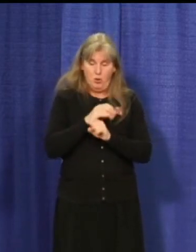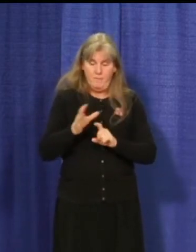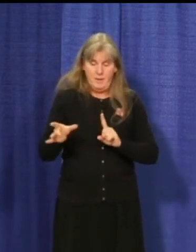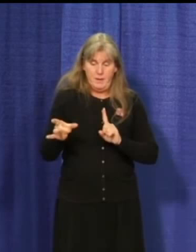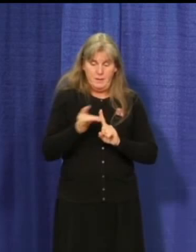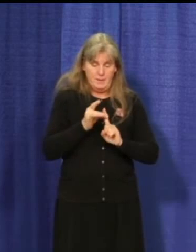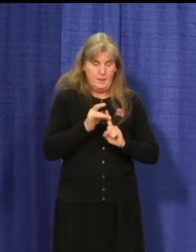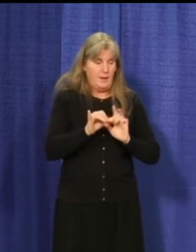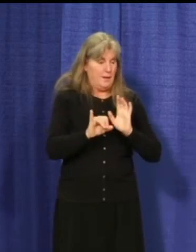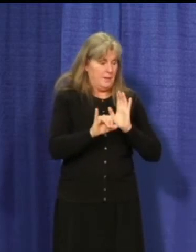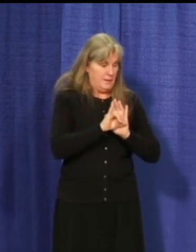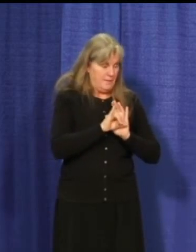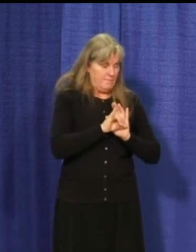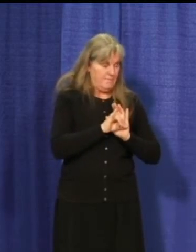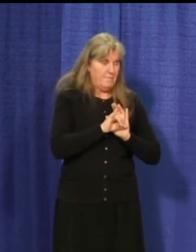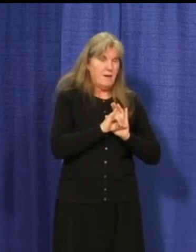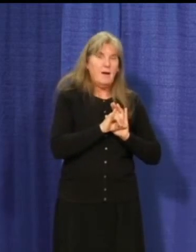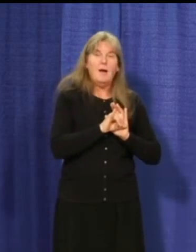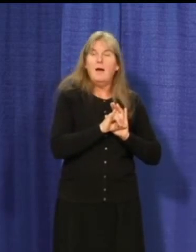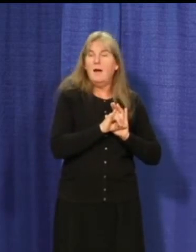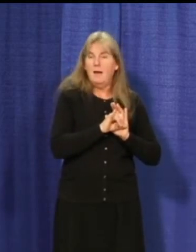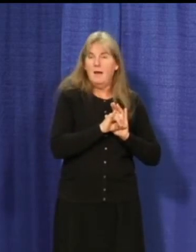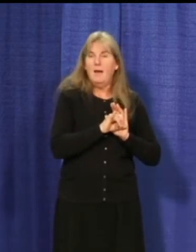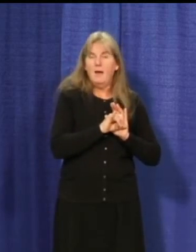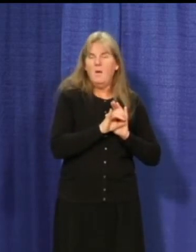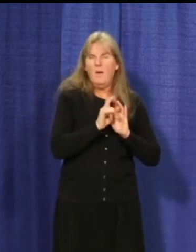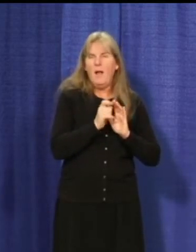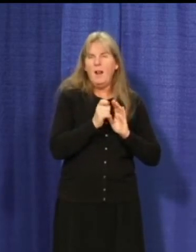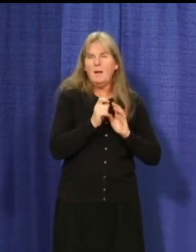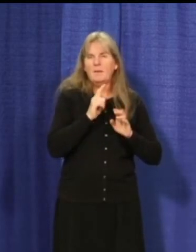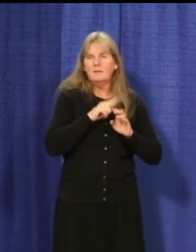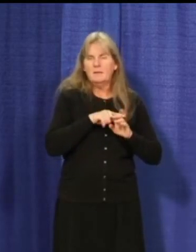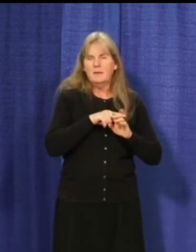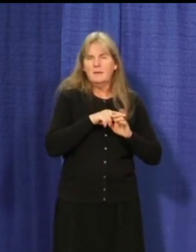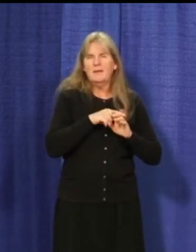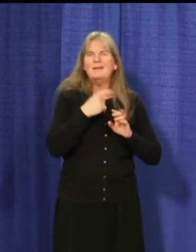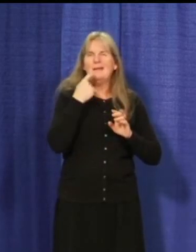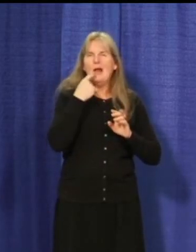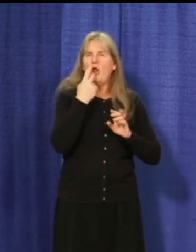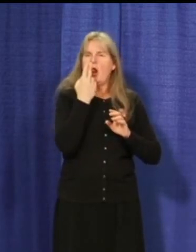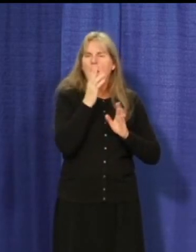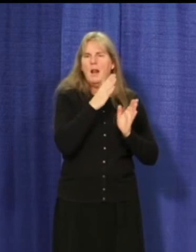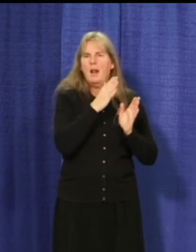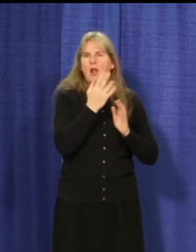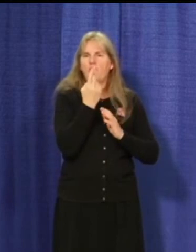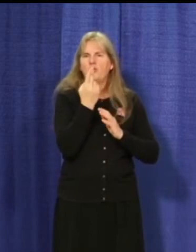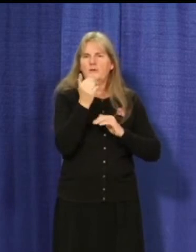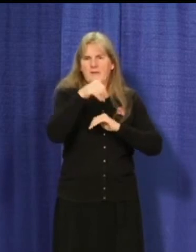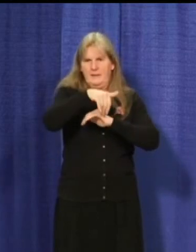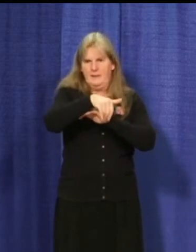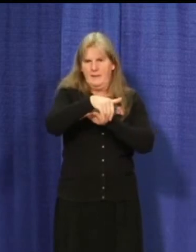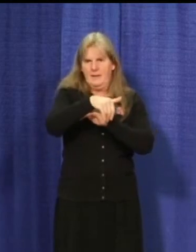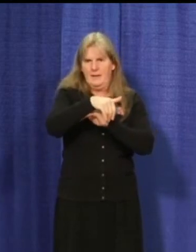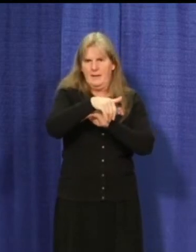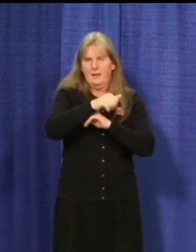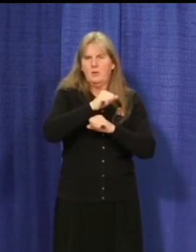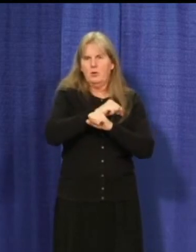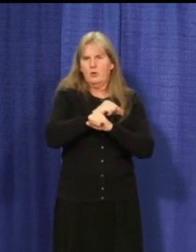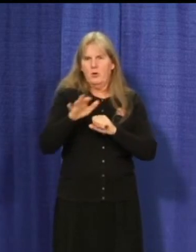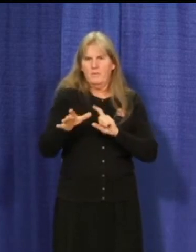So in this case, for instance, the Thursday night, like late Thursday evening, was the first